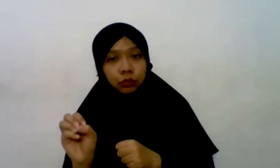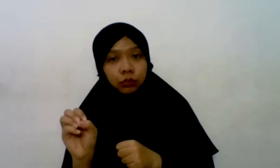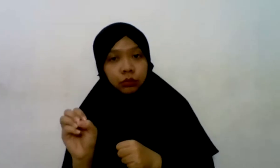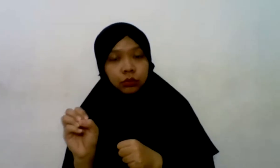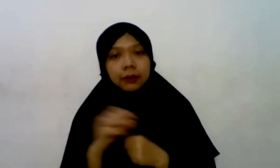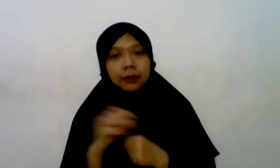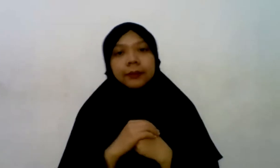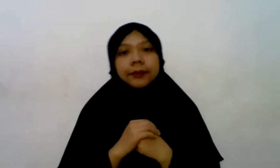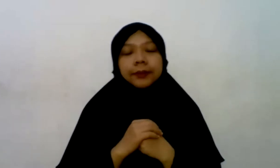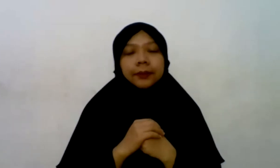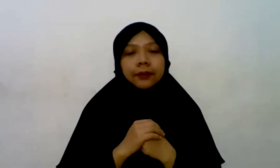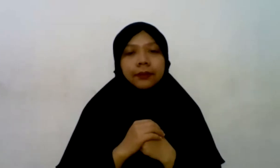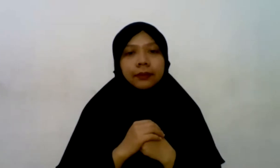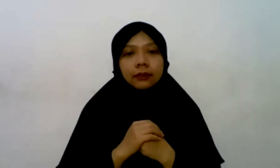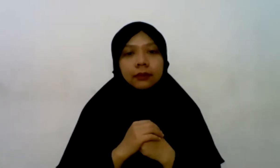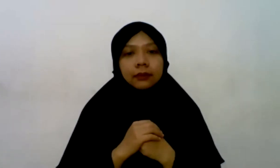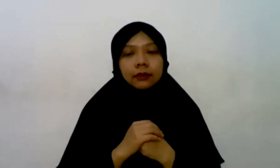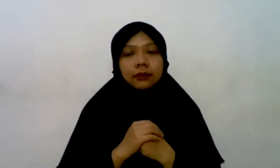2020, number